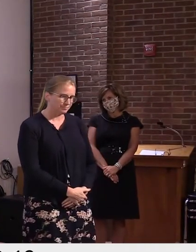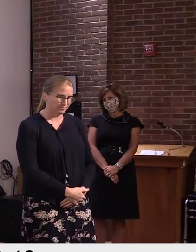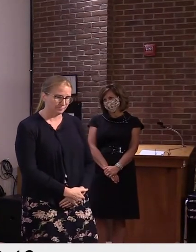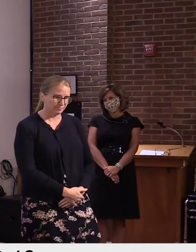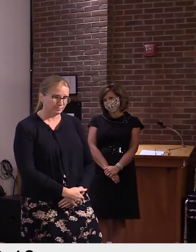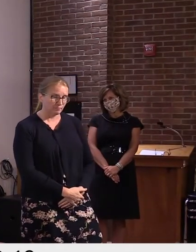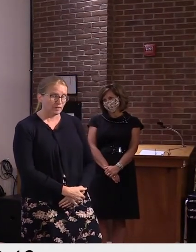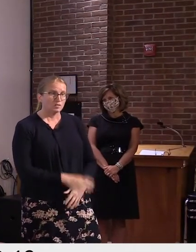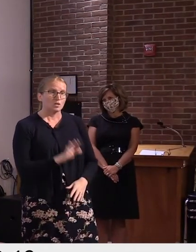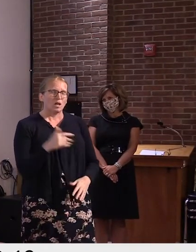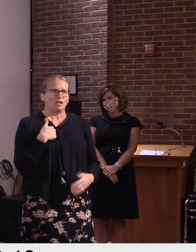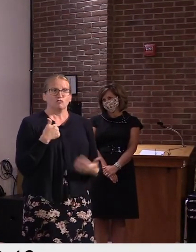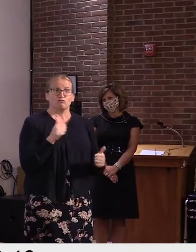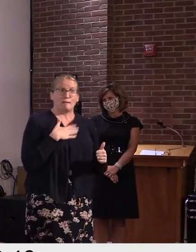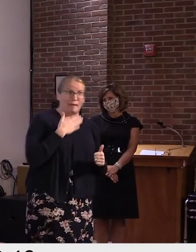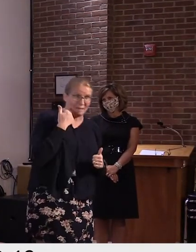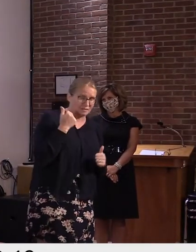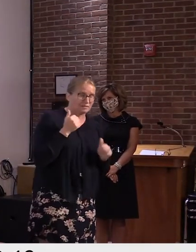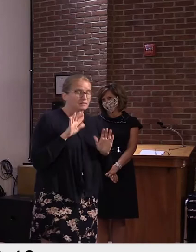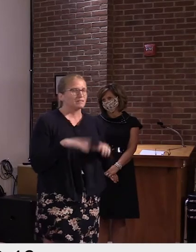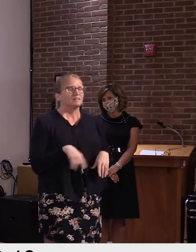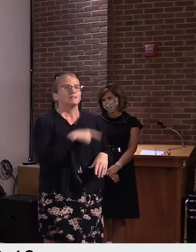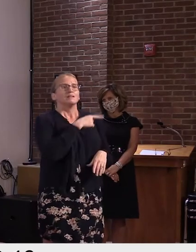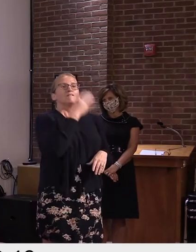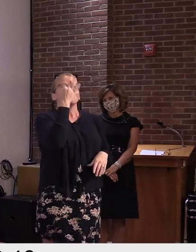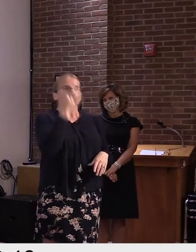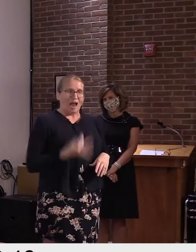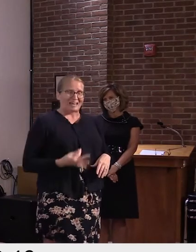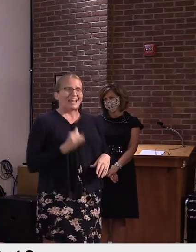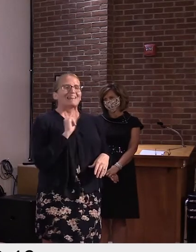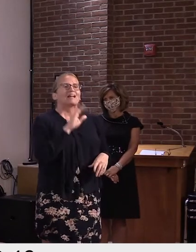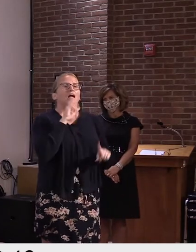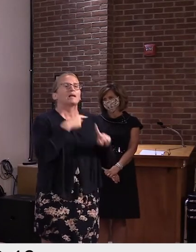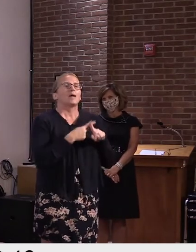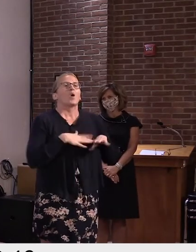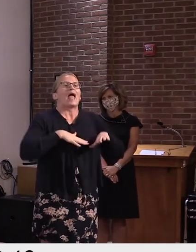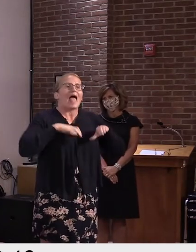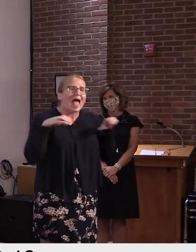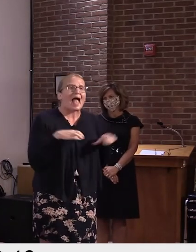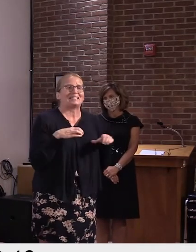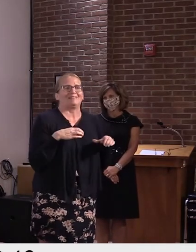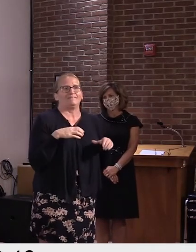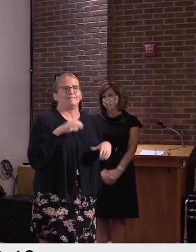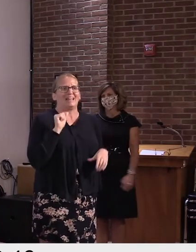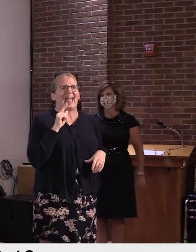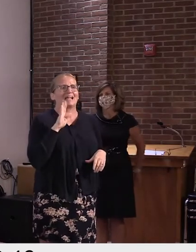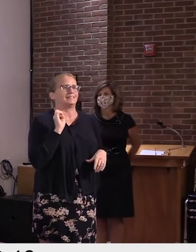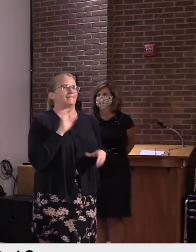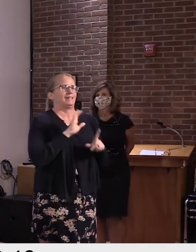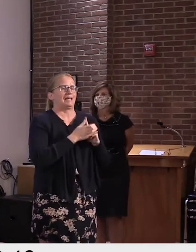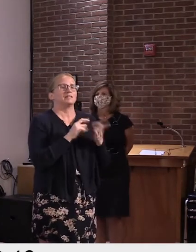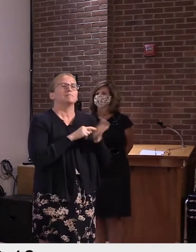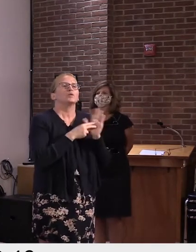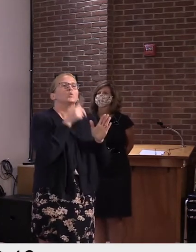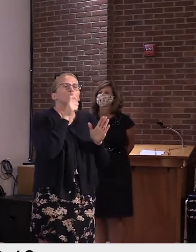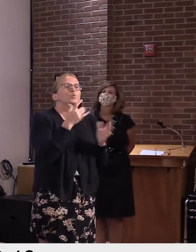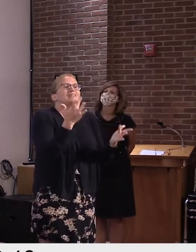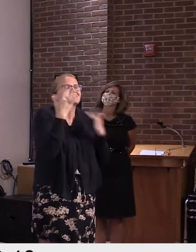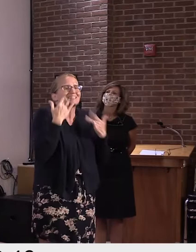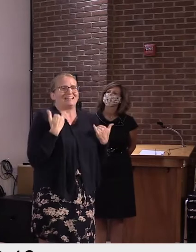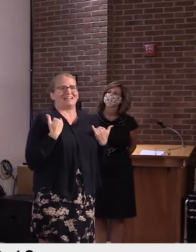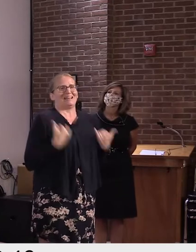The data that you see on Fridays is clearly active cases, and it has a specific purpose in